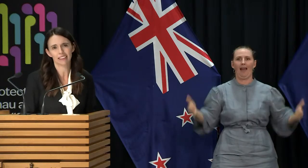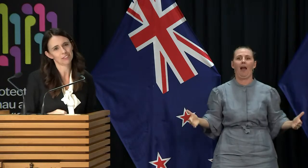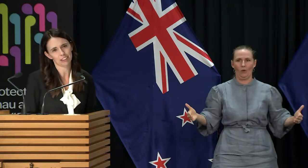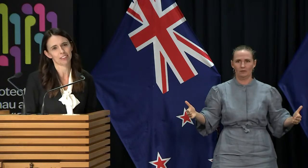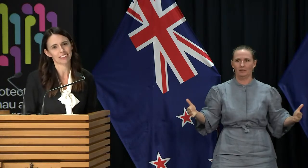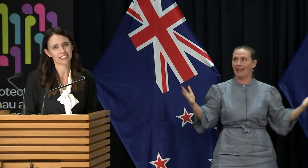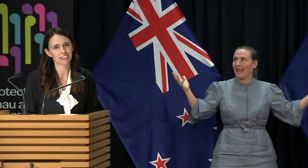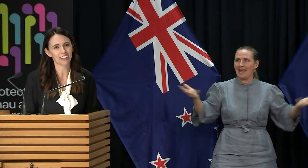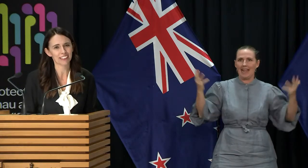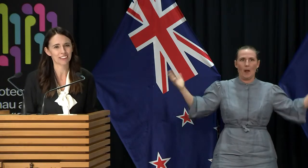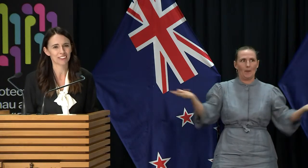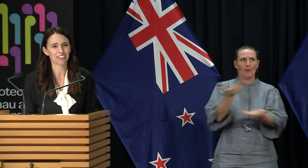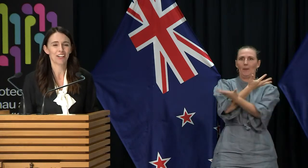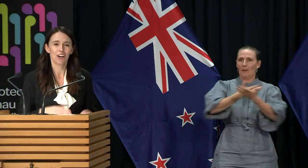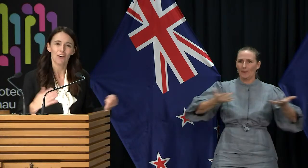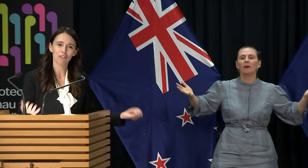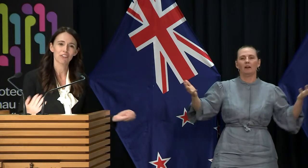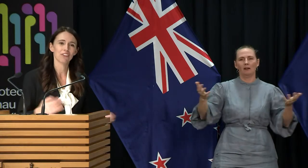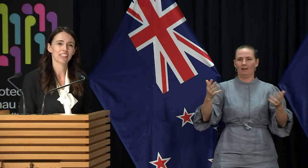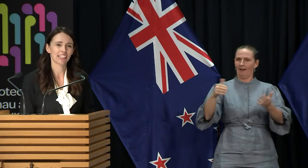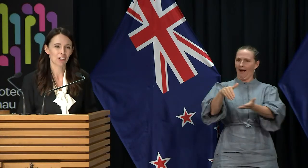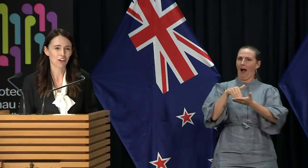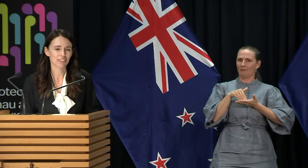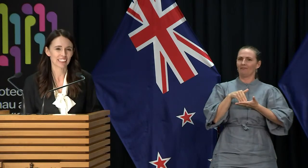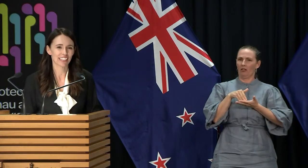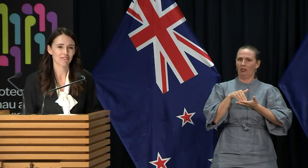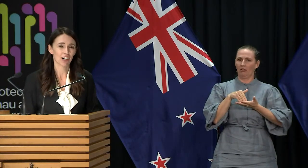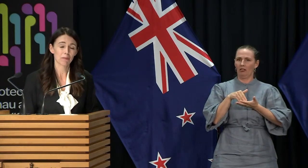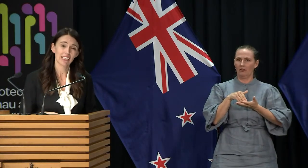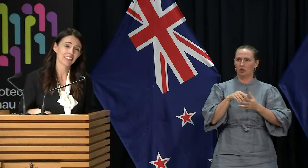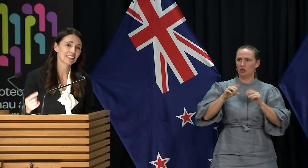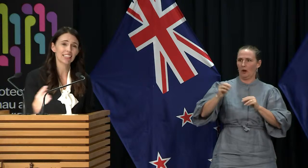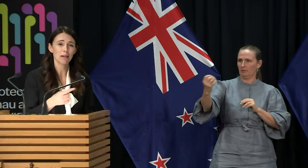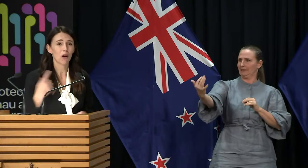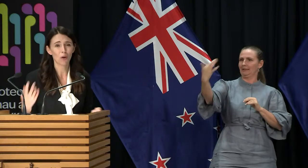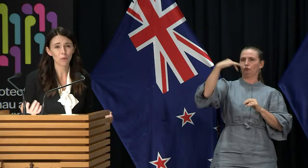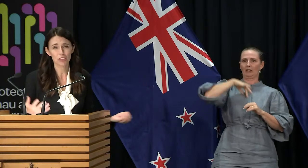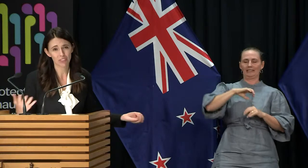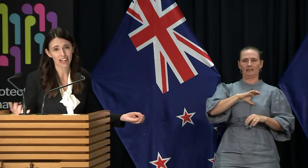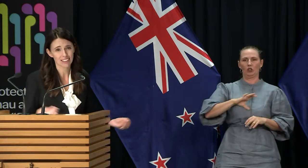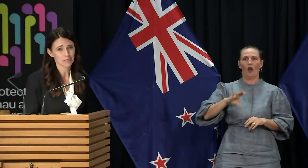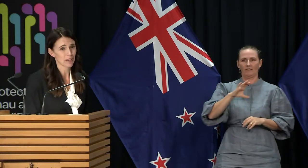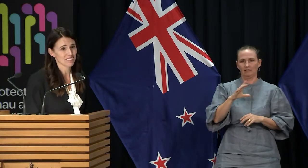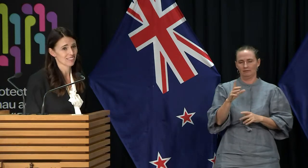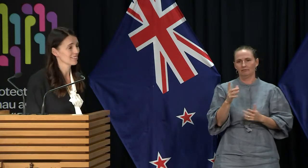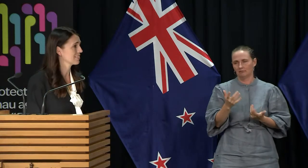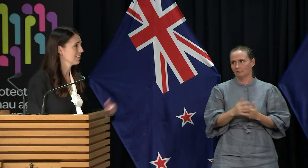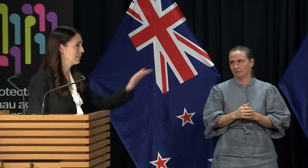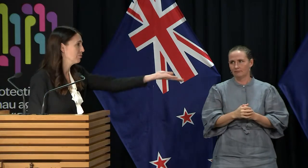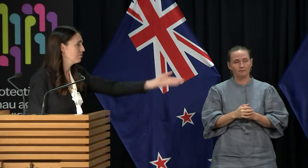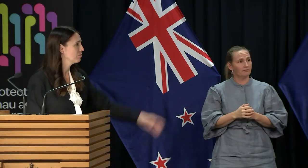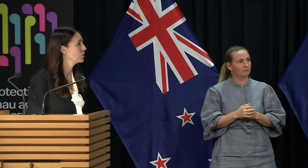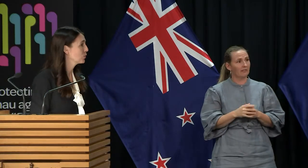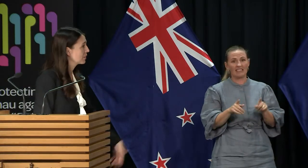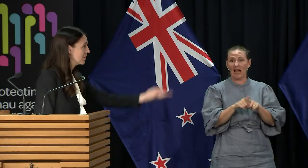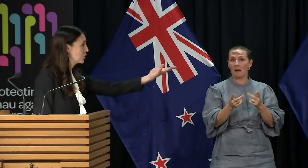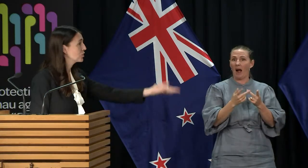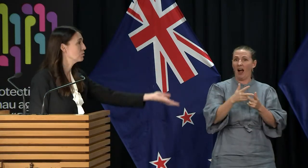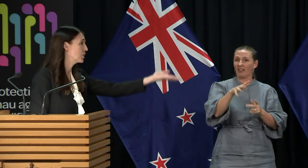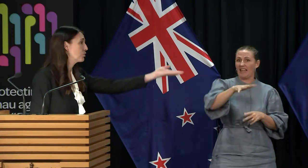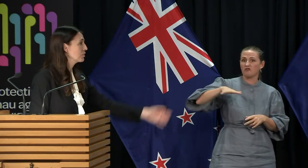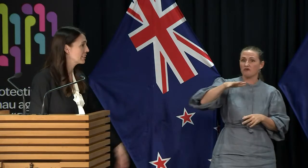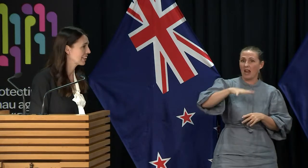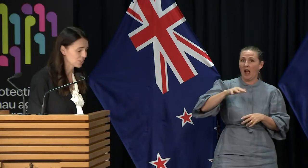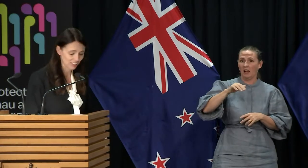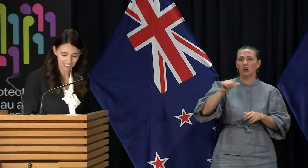makes a massive difference to the likelihood of you getting COVID in that environment. And the same holds for other spaces. Do you want to issue